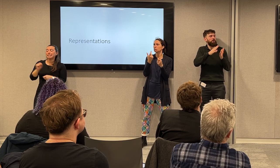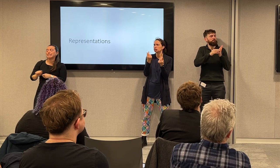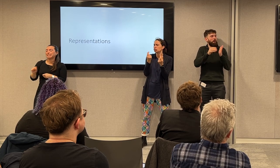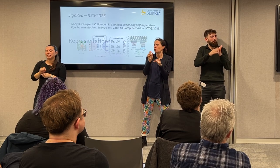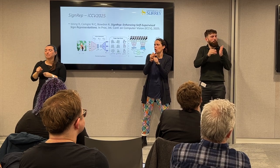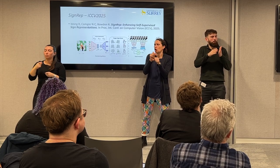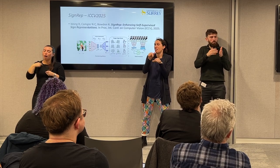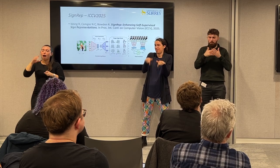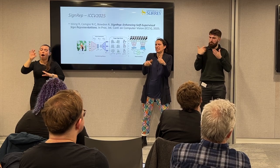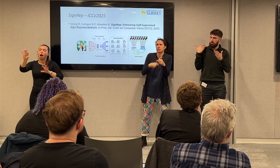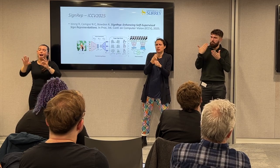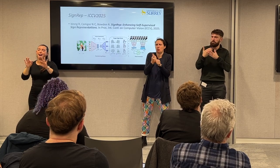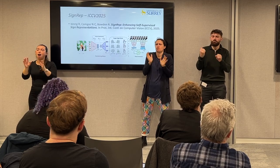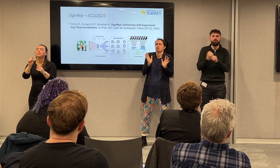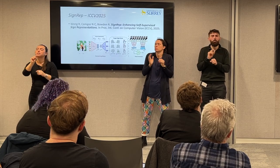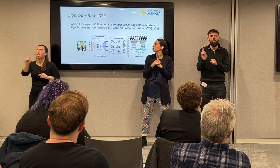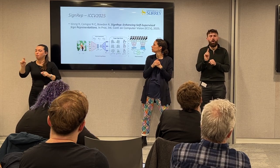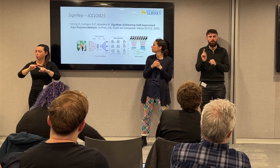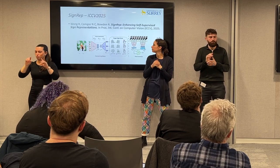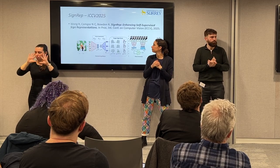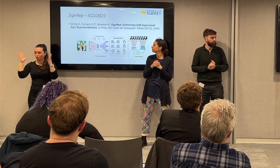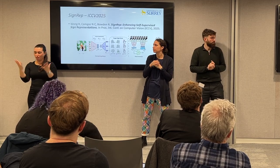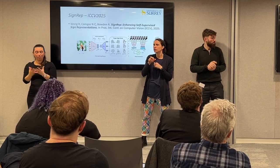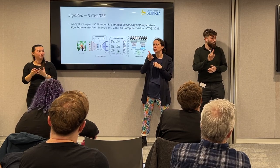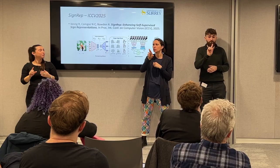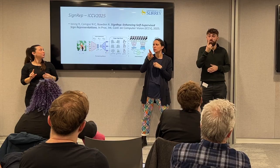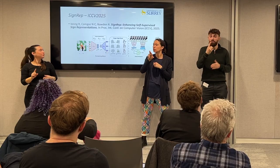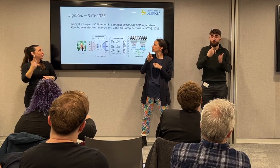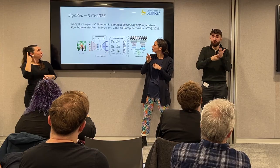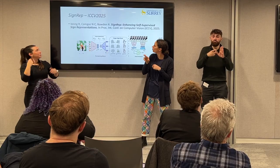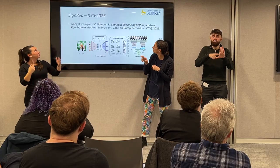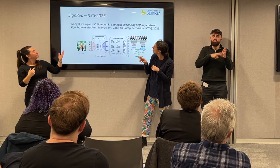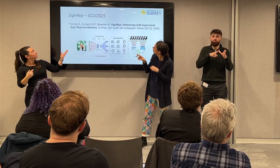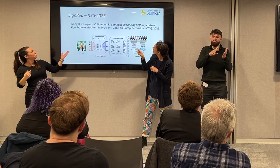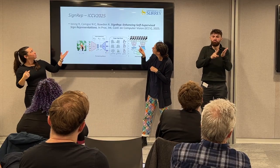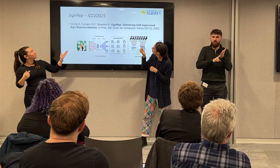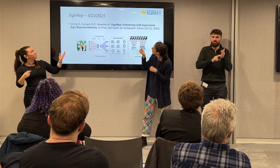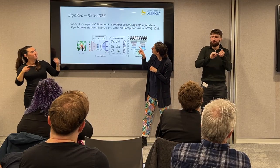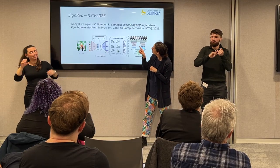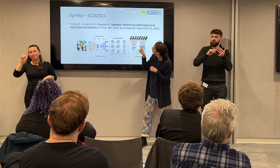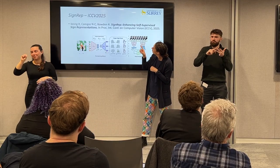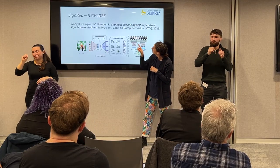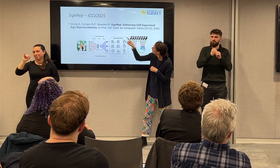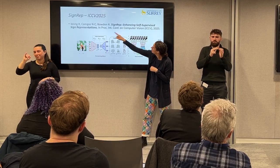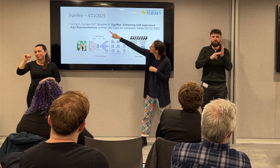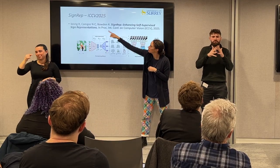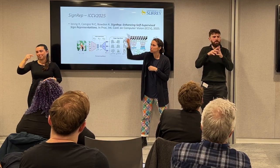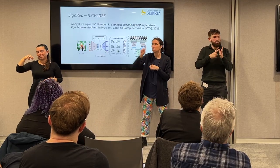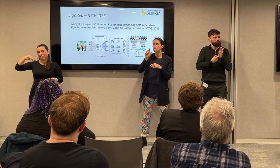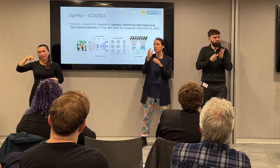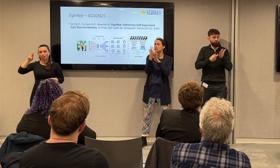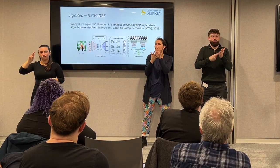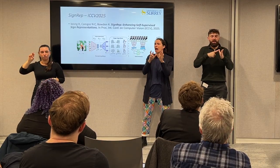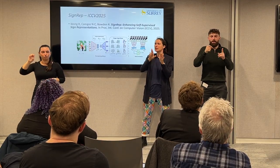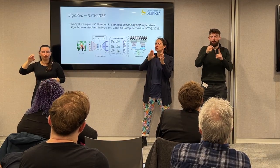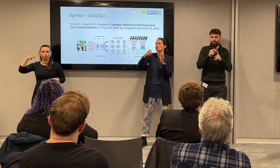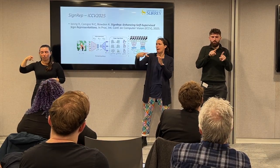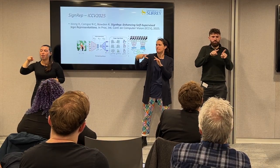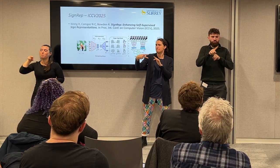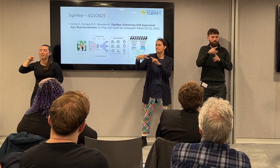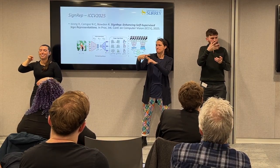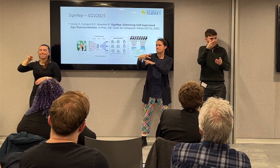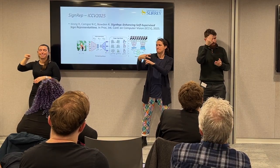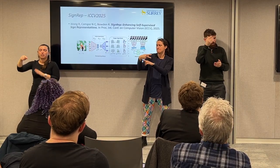working on. So first of all was Ryan's sign rep, and this was about trying to learn a representation that was invariant to